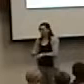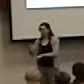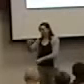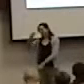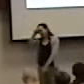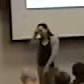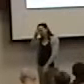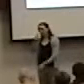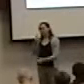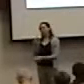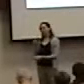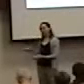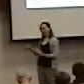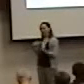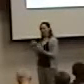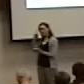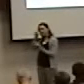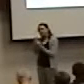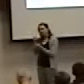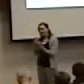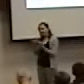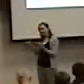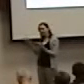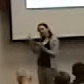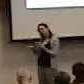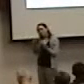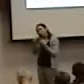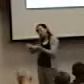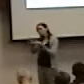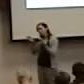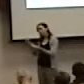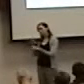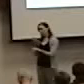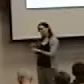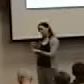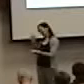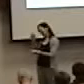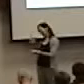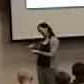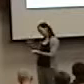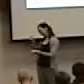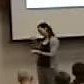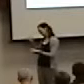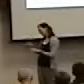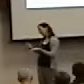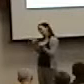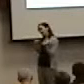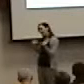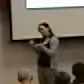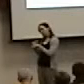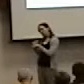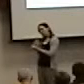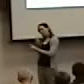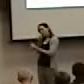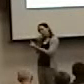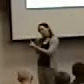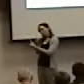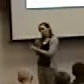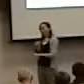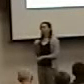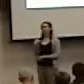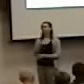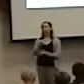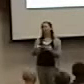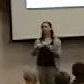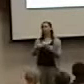thing that he has to do. He has to understand that there's a function. And I think that all of us